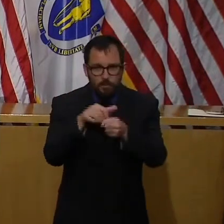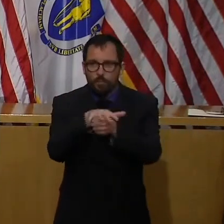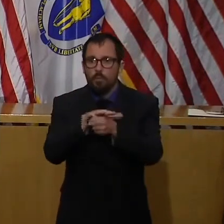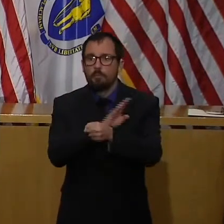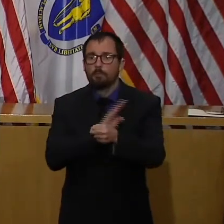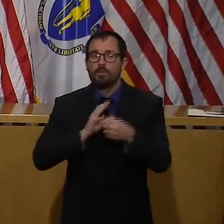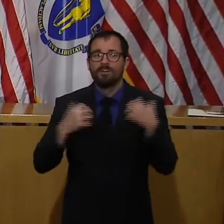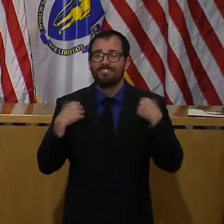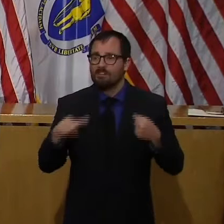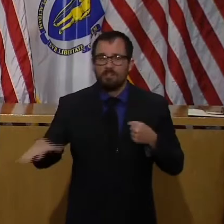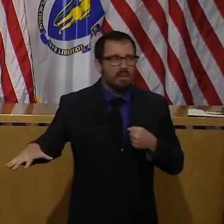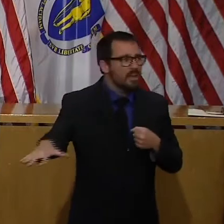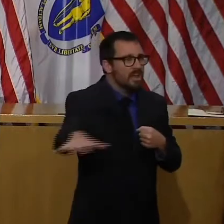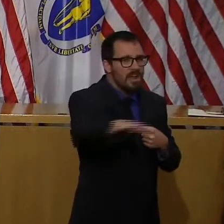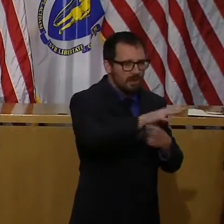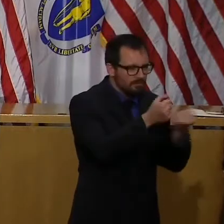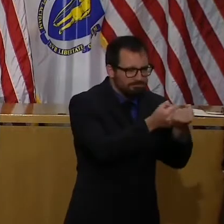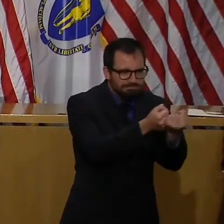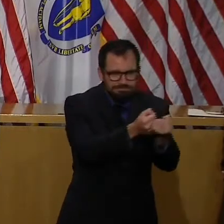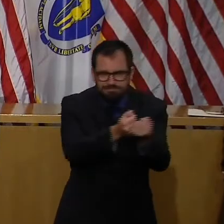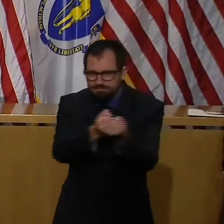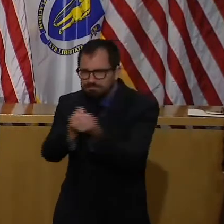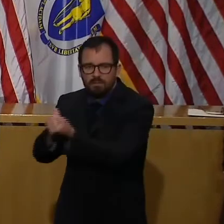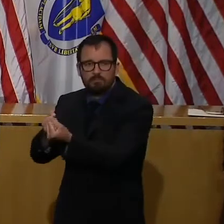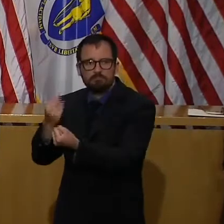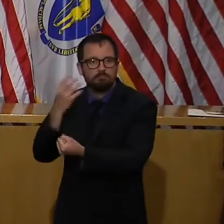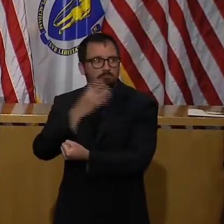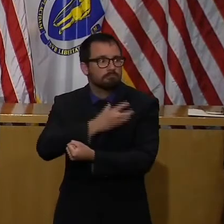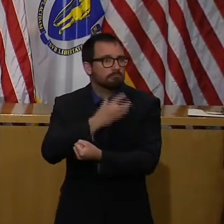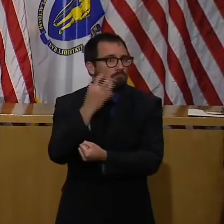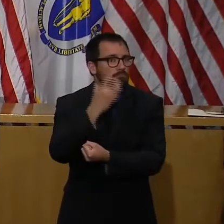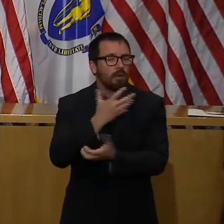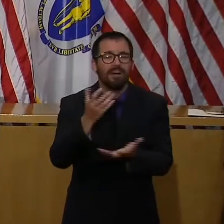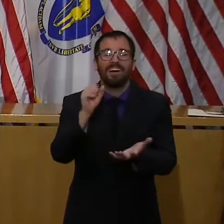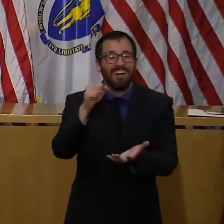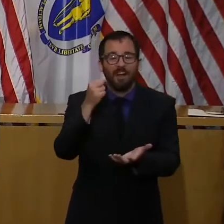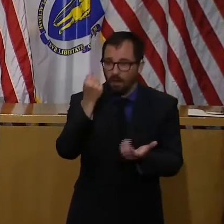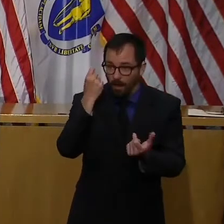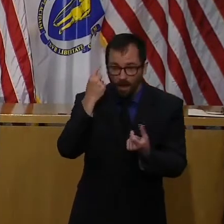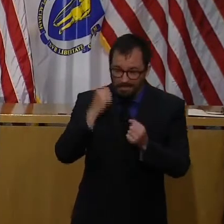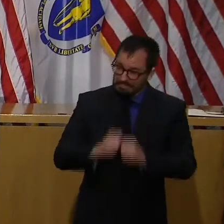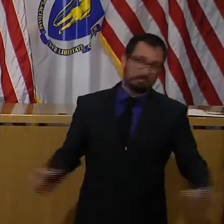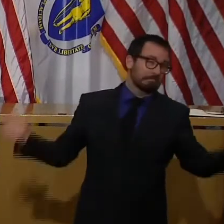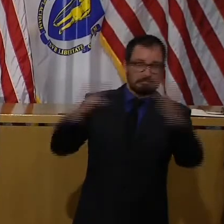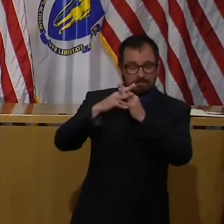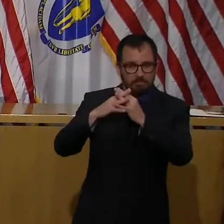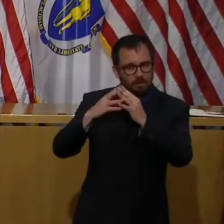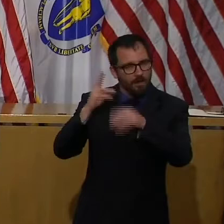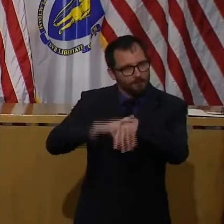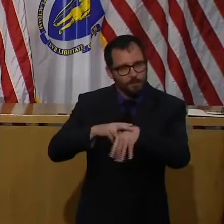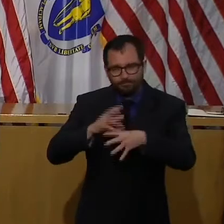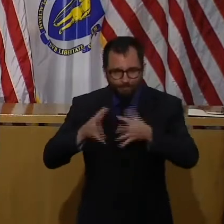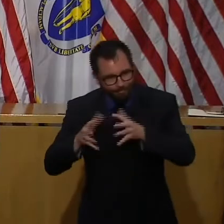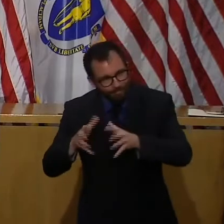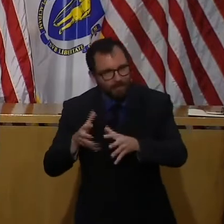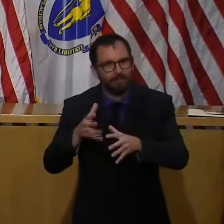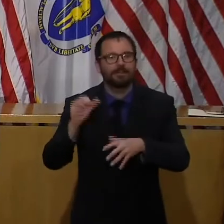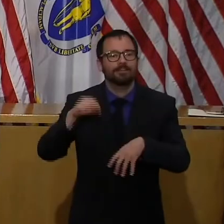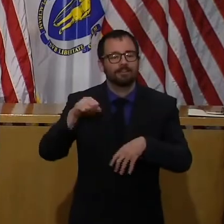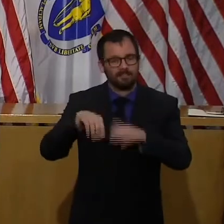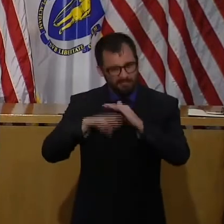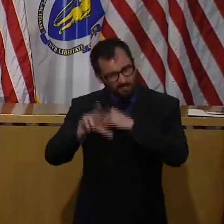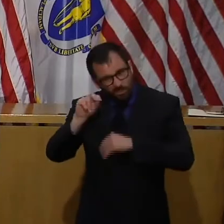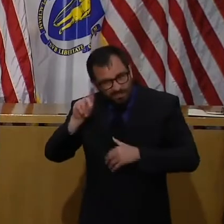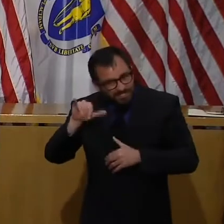level, with a few bumps along the way, I think is pretty great. Now, we could have said to